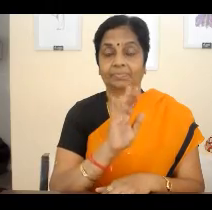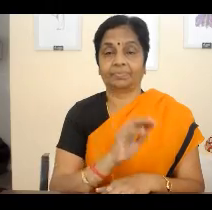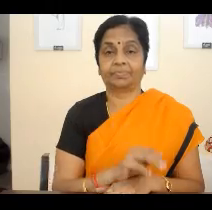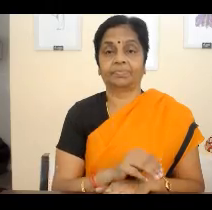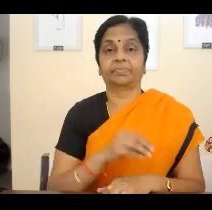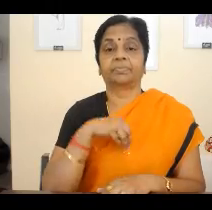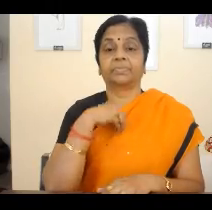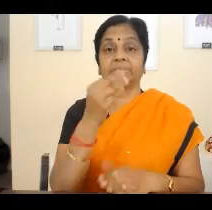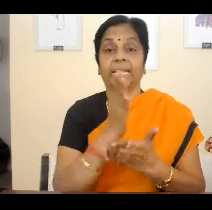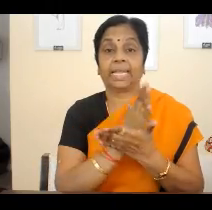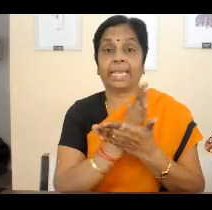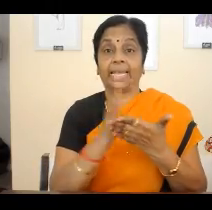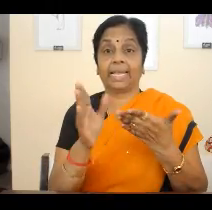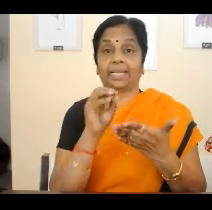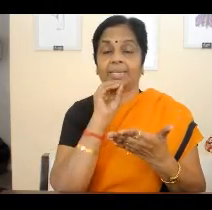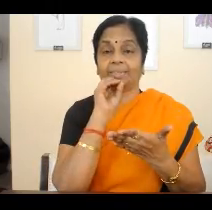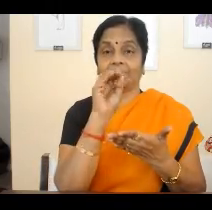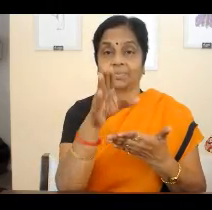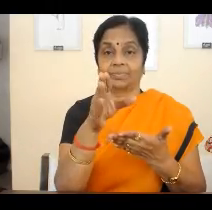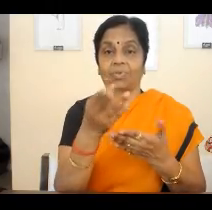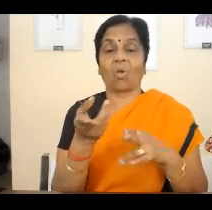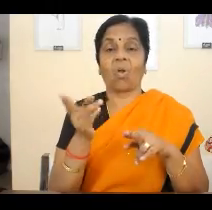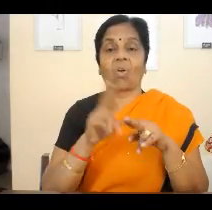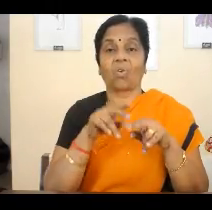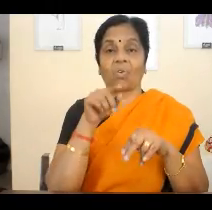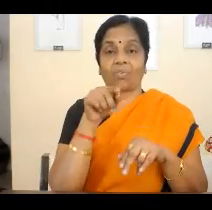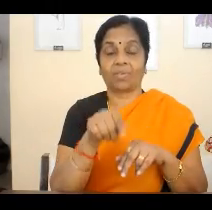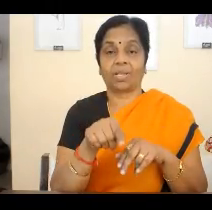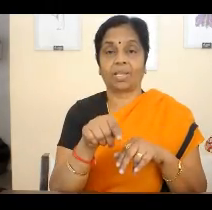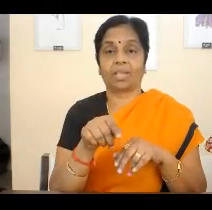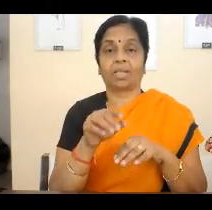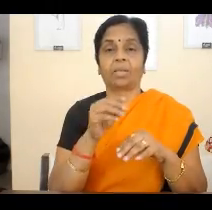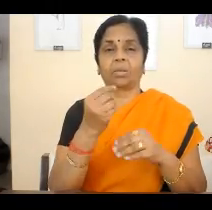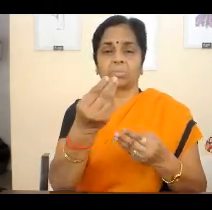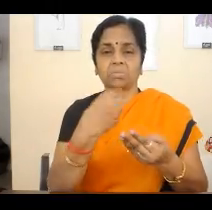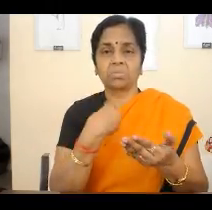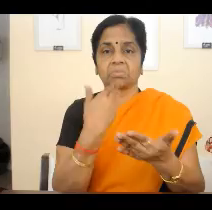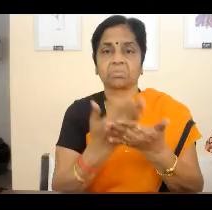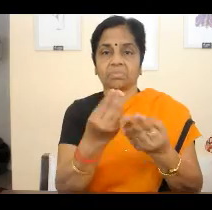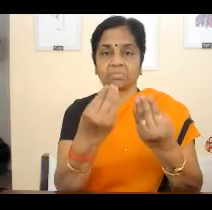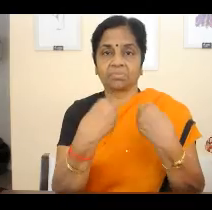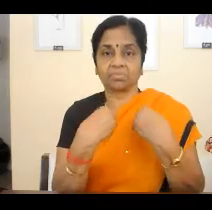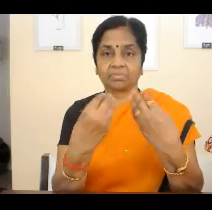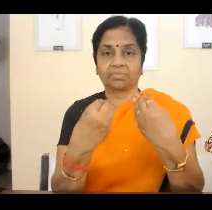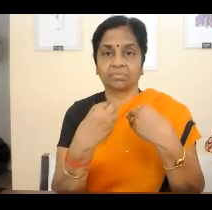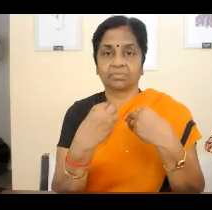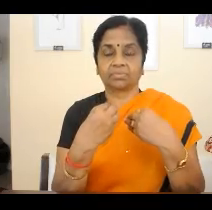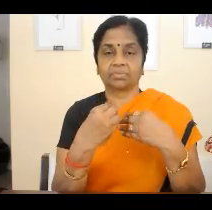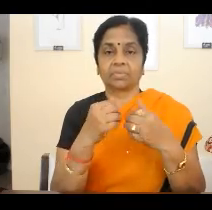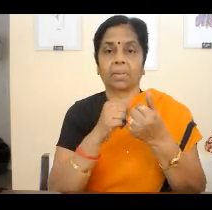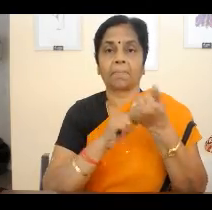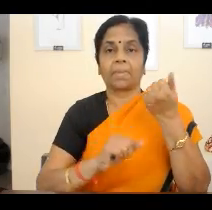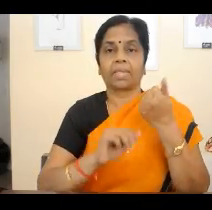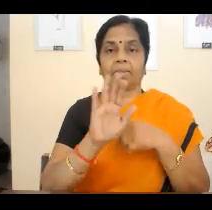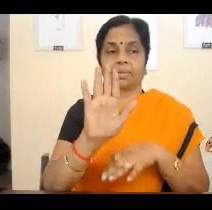giving details of the complaints and cases pending with them.